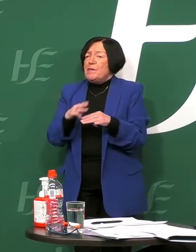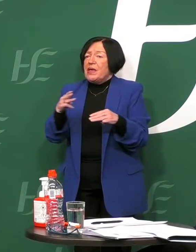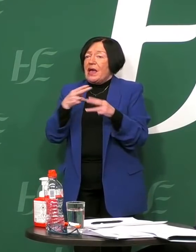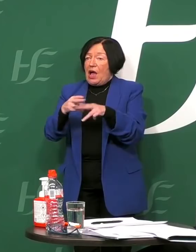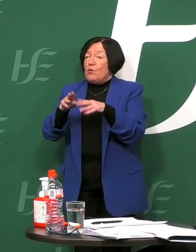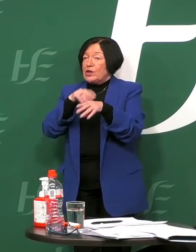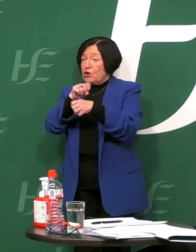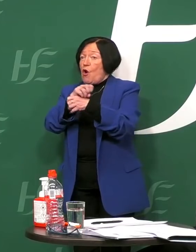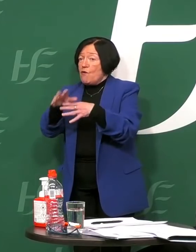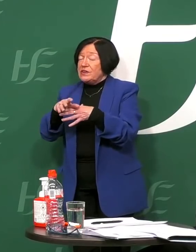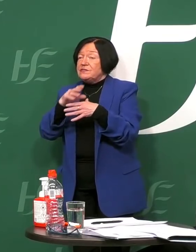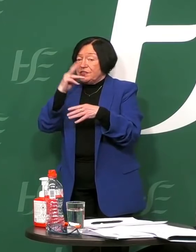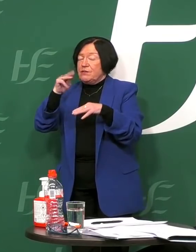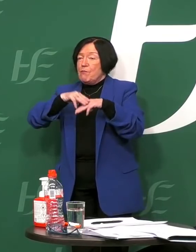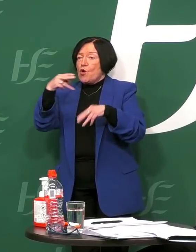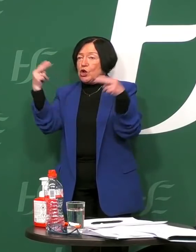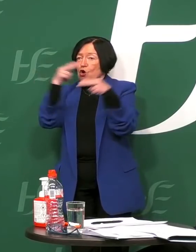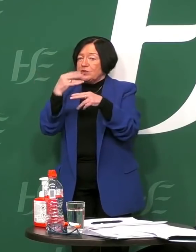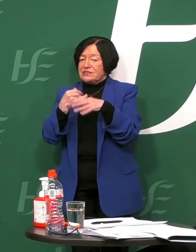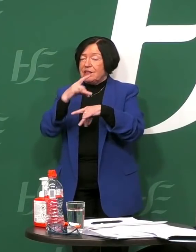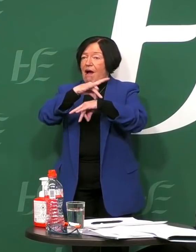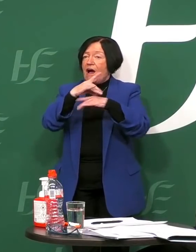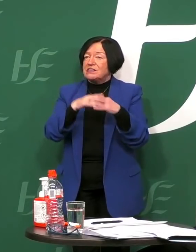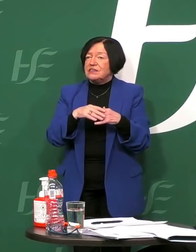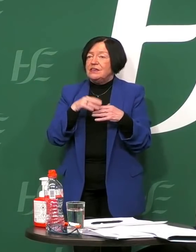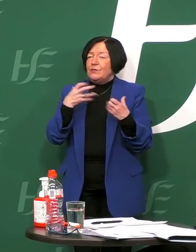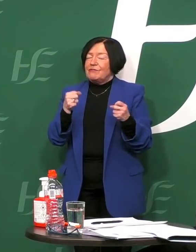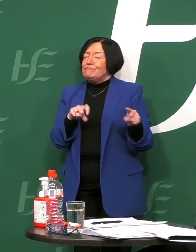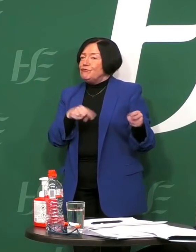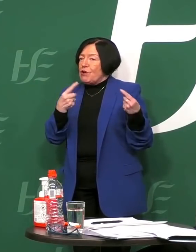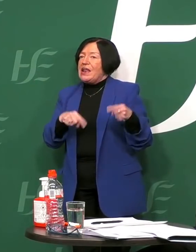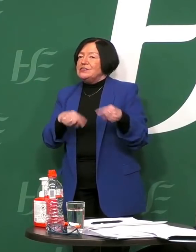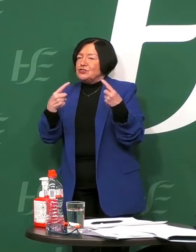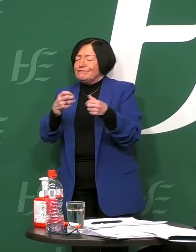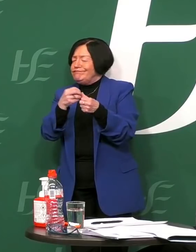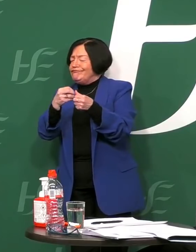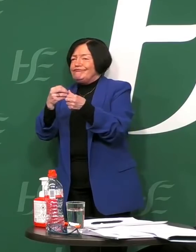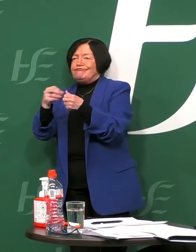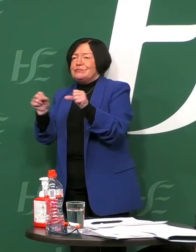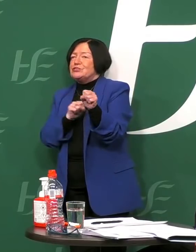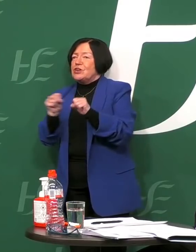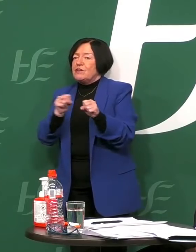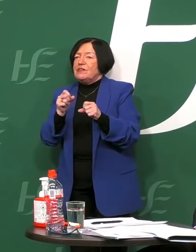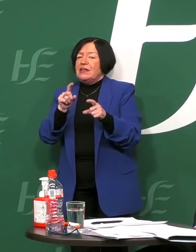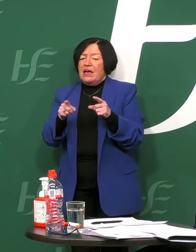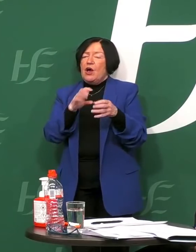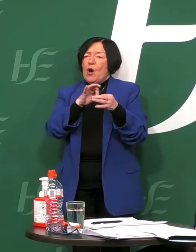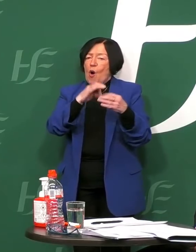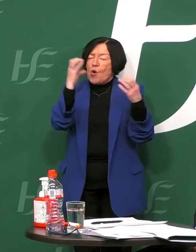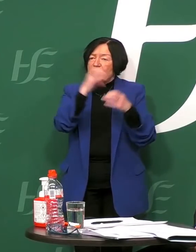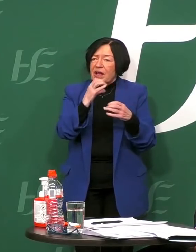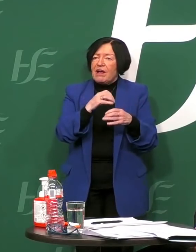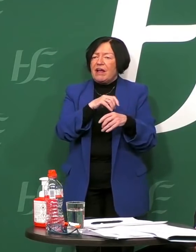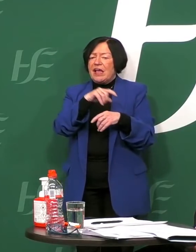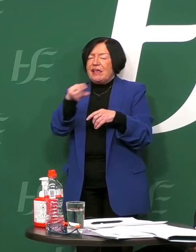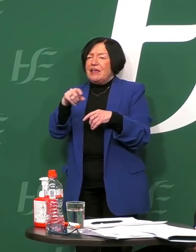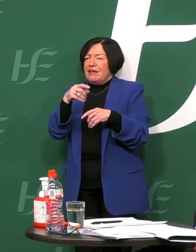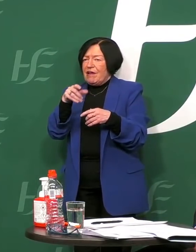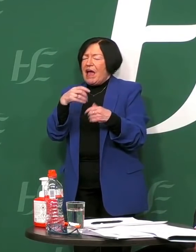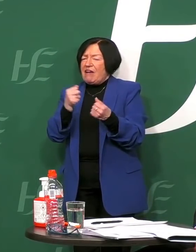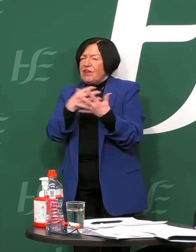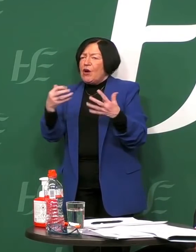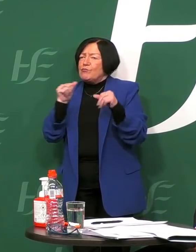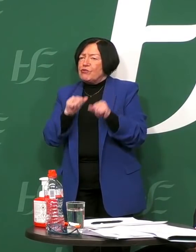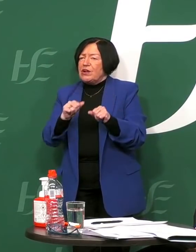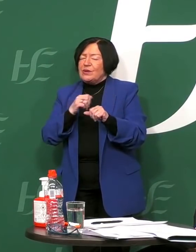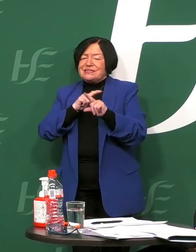with COVID. We also know we need more nurses in our hospitals. We have challenges in terms of other services as well. Our home care and primary care are under pressure. So we're in a